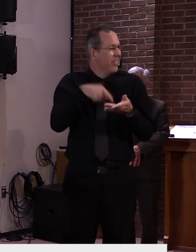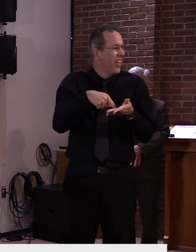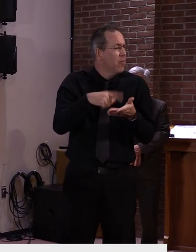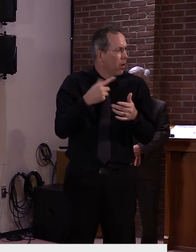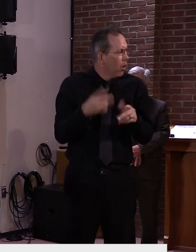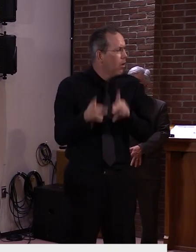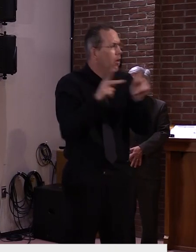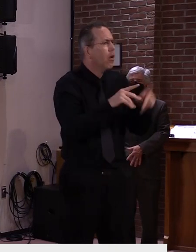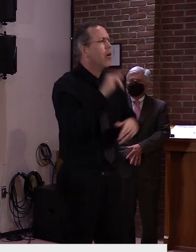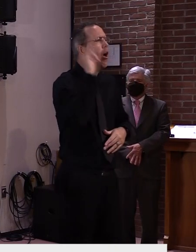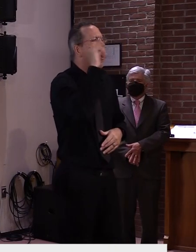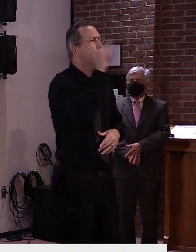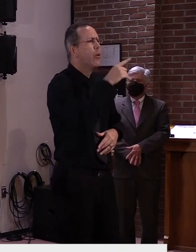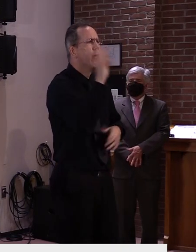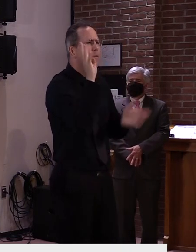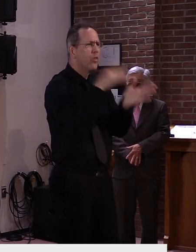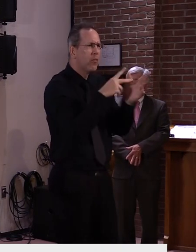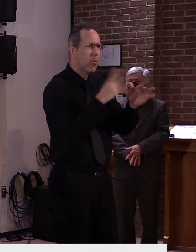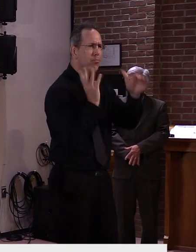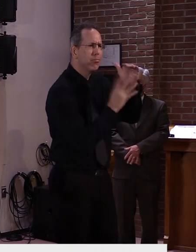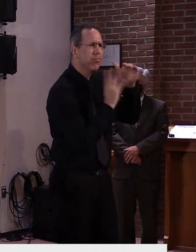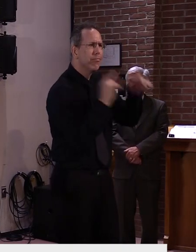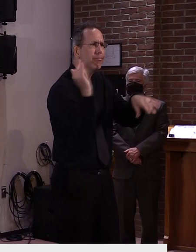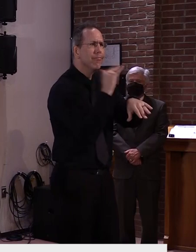And does the state have that information if necessary?